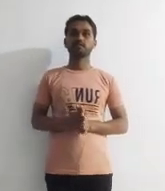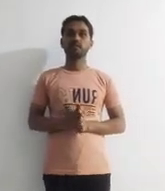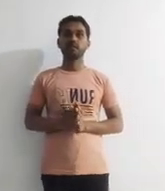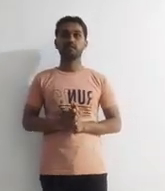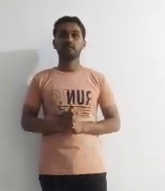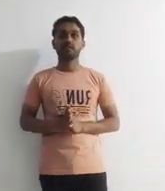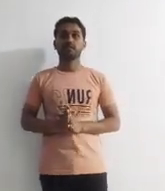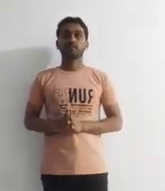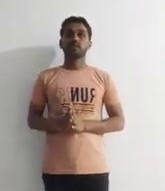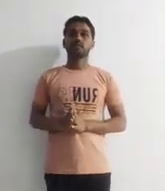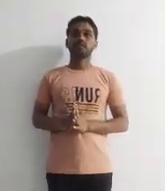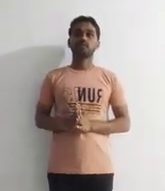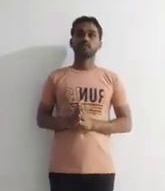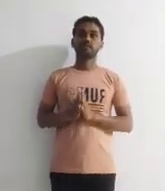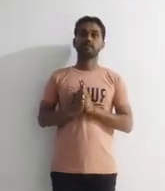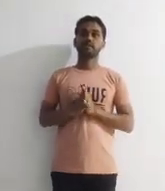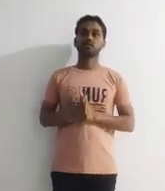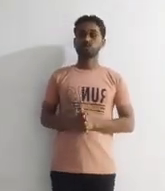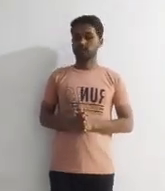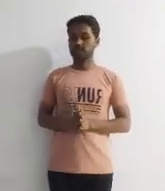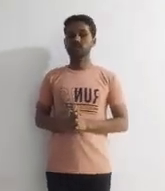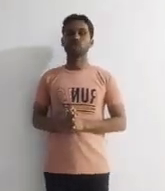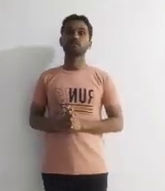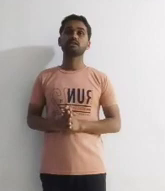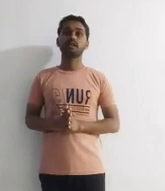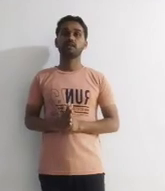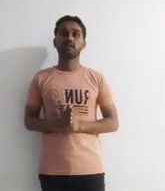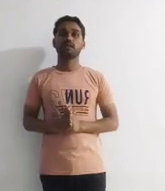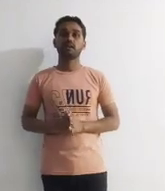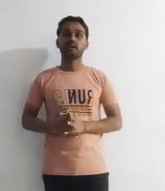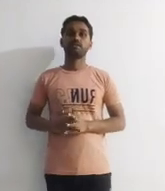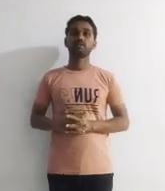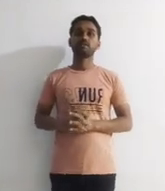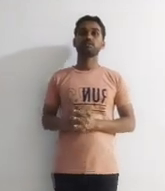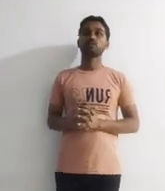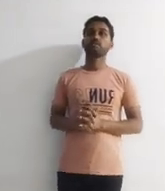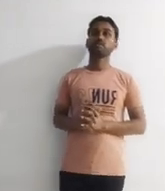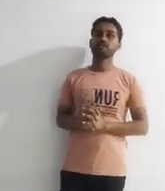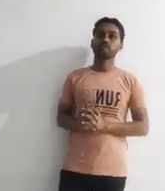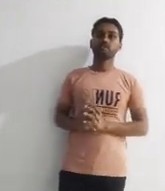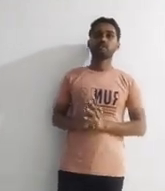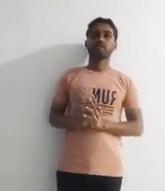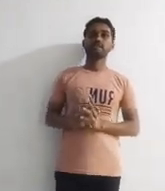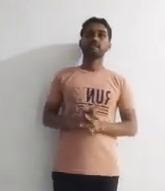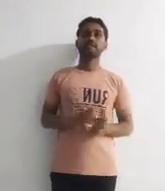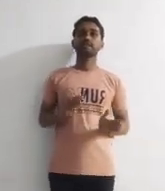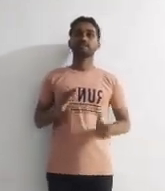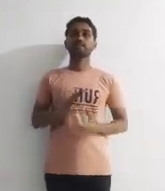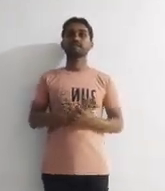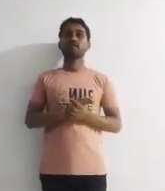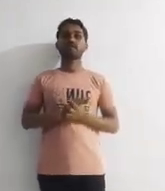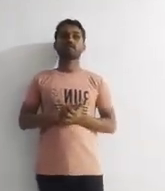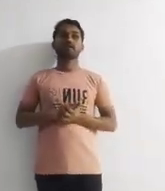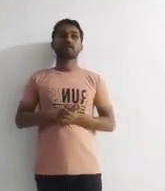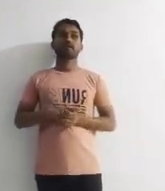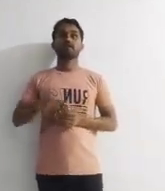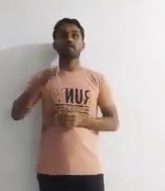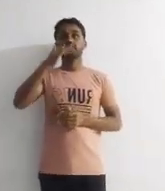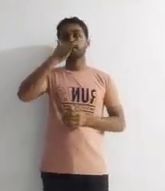July 2022 and this is original and today's video topic is multi-threading in Java. First of